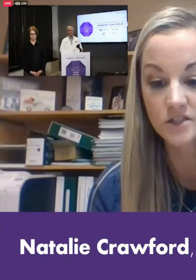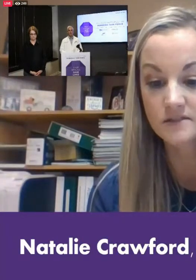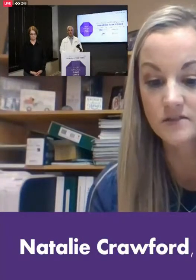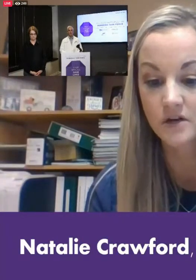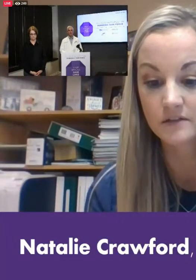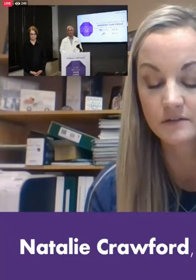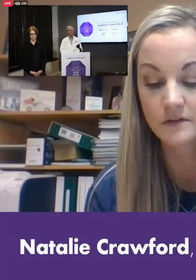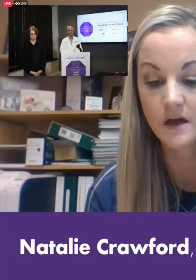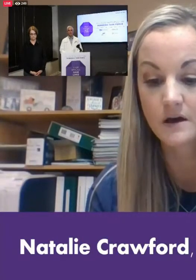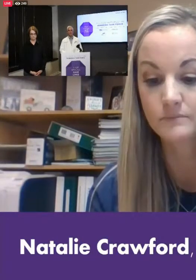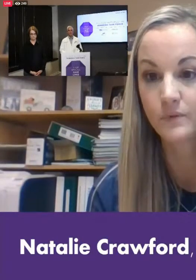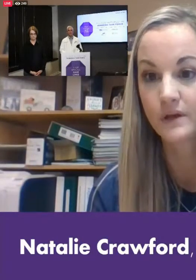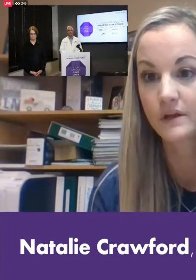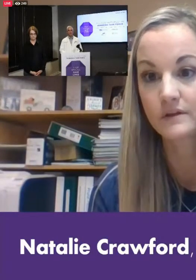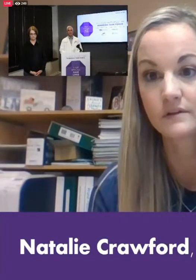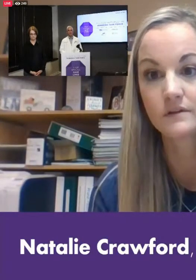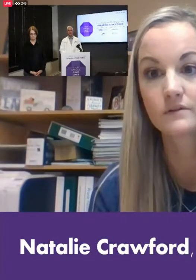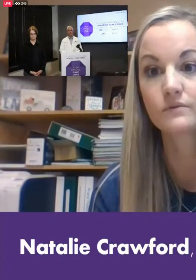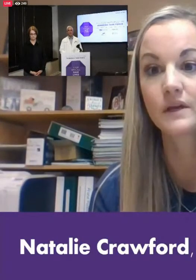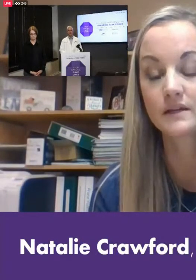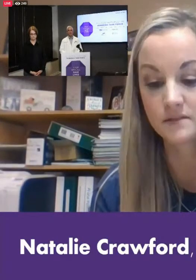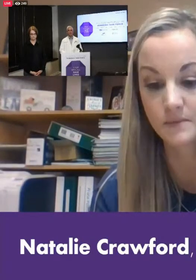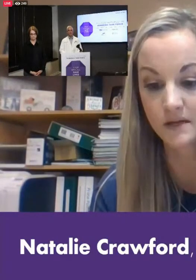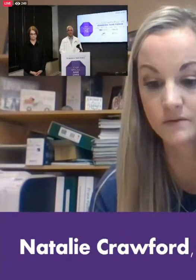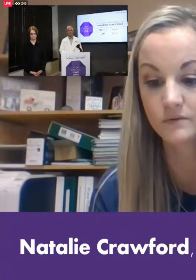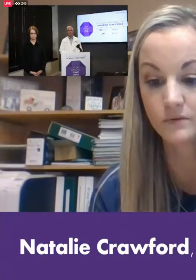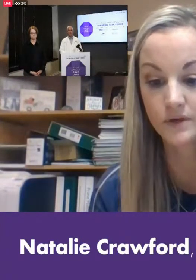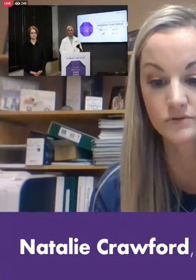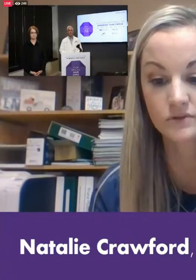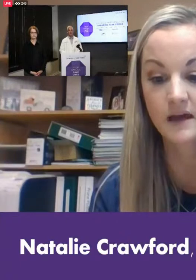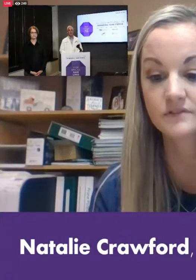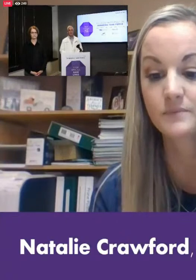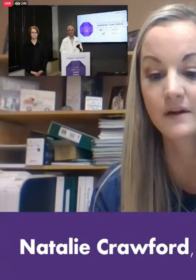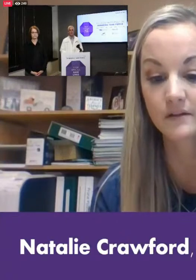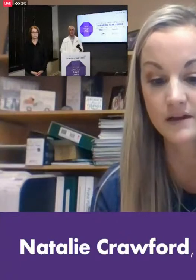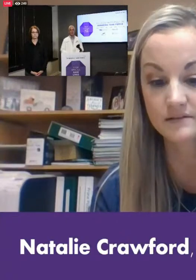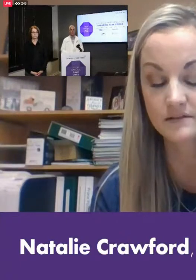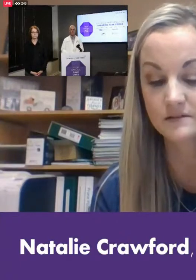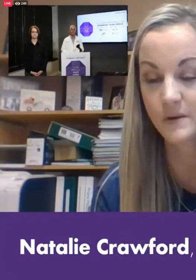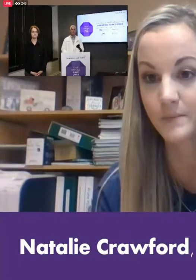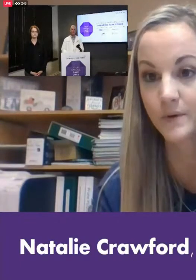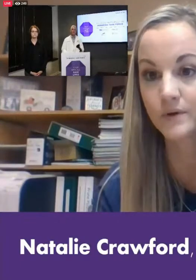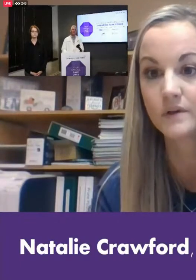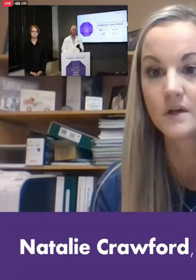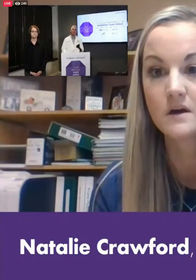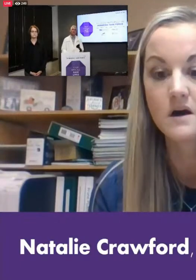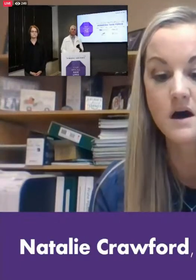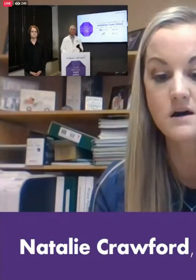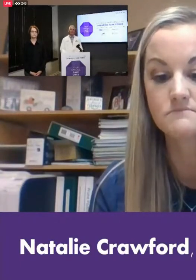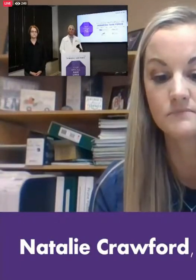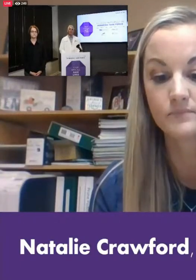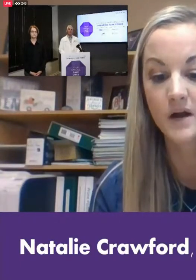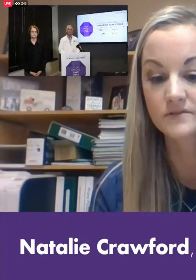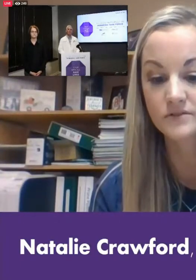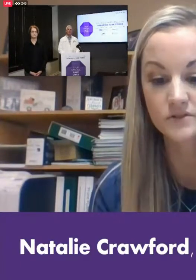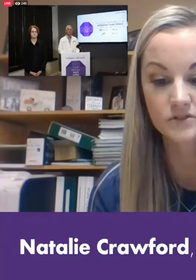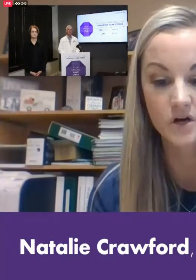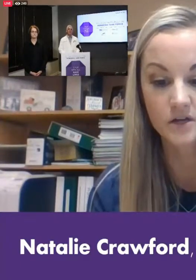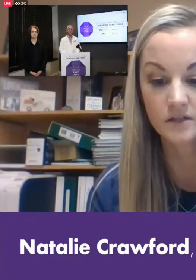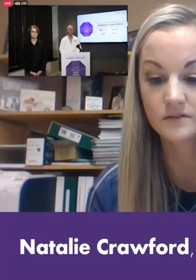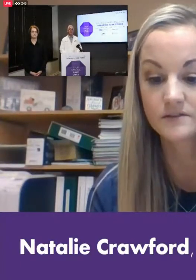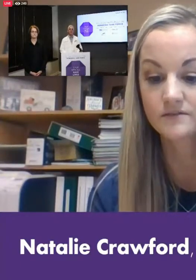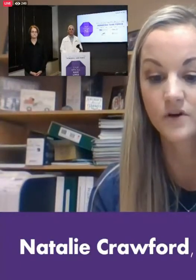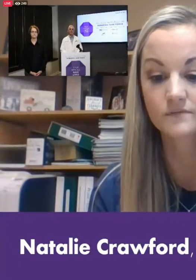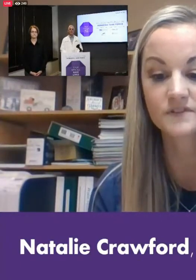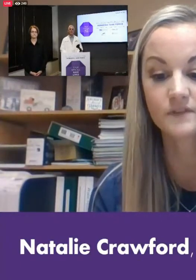So the sedation is started. We intubate. We usually have to paralyze these people. Pressors